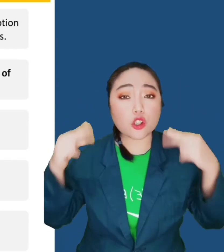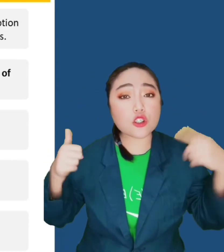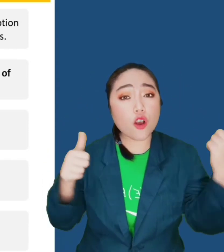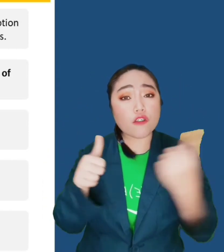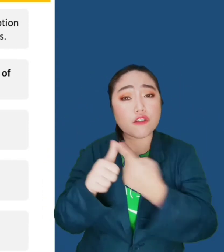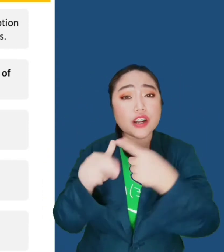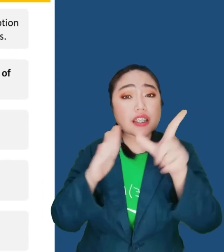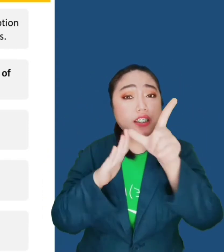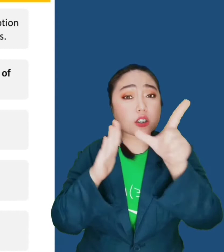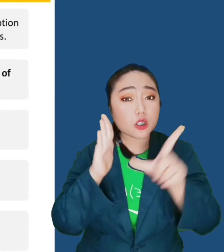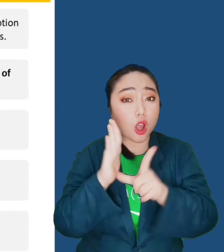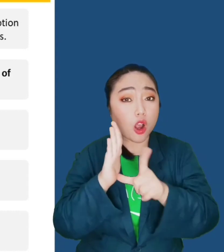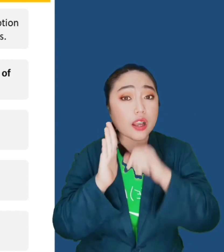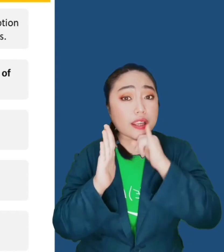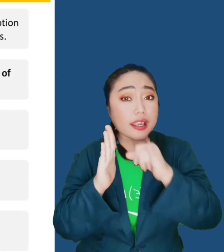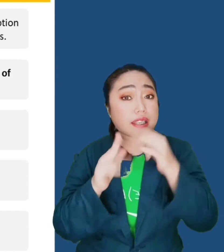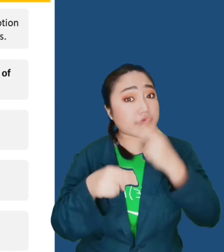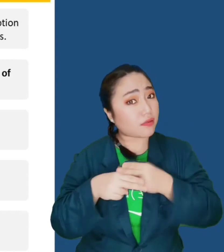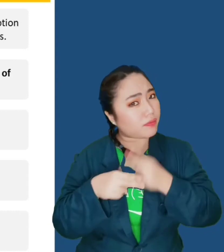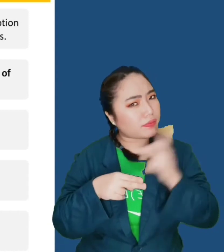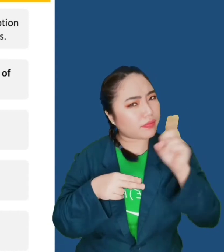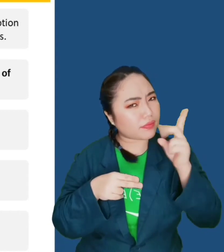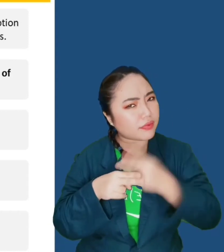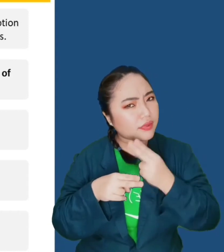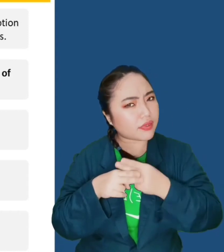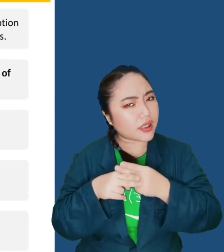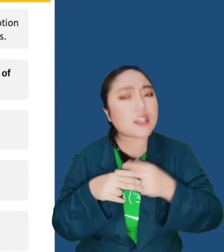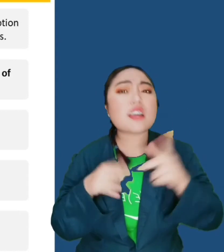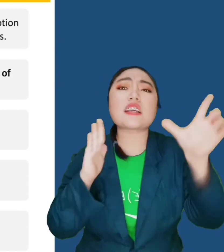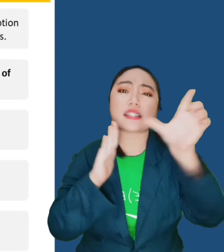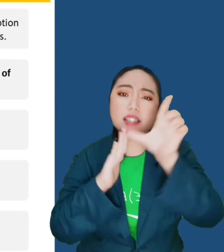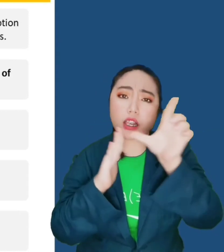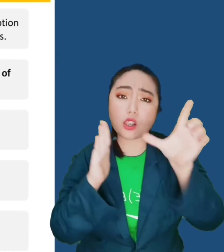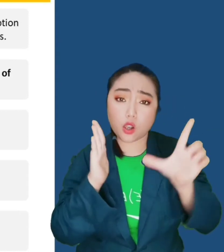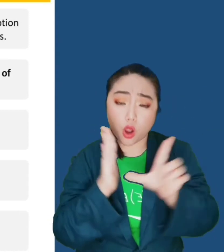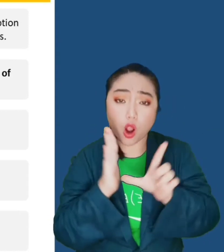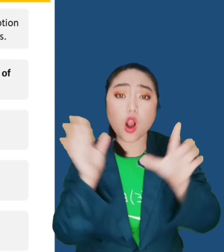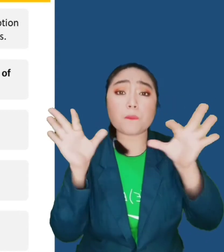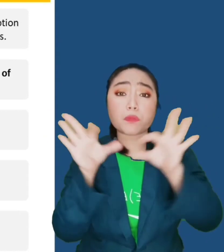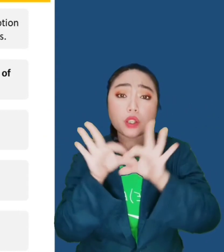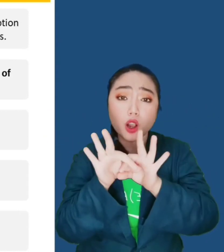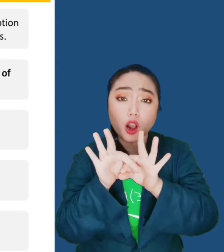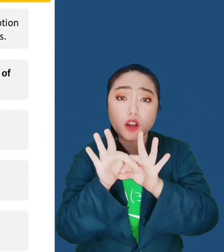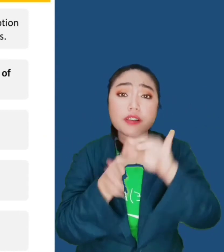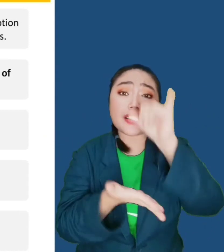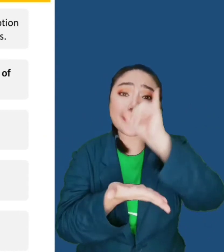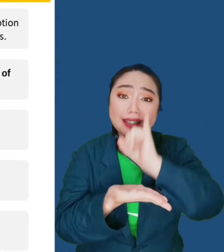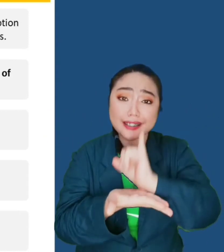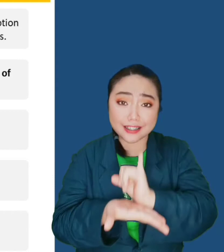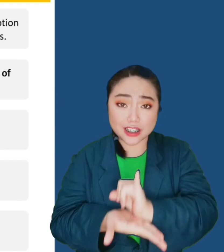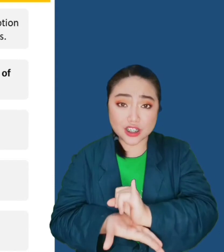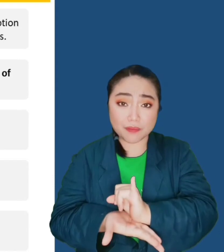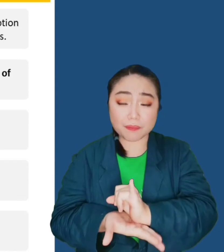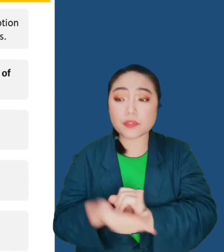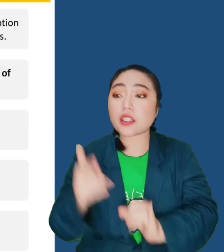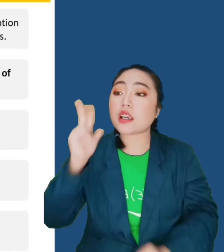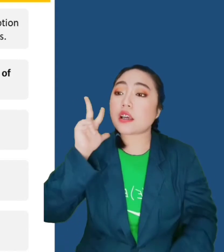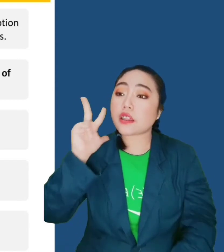Second, Newton's first law is known as the law of